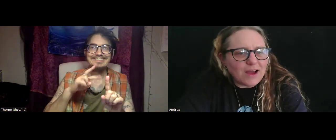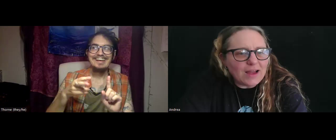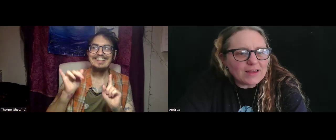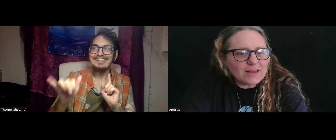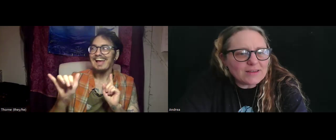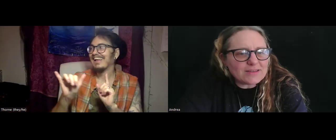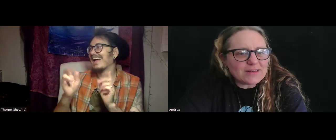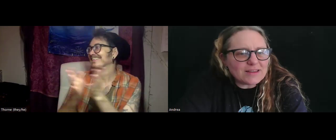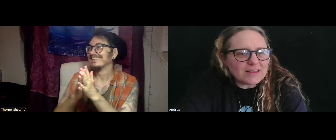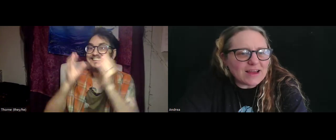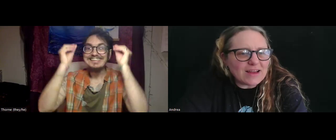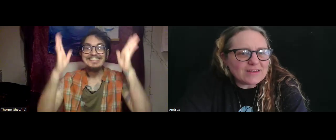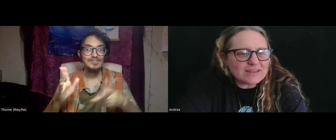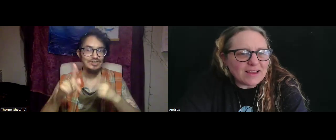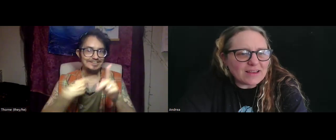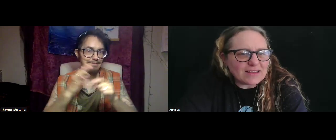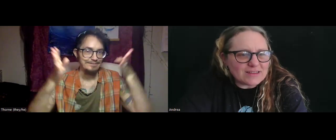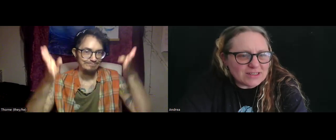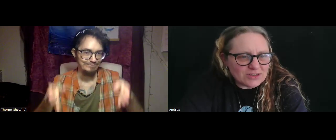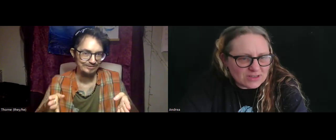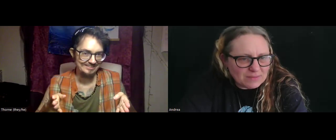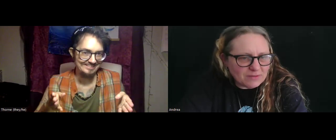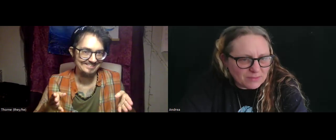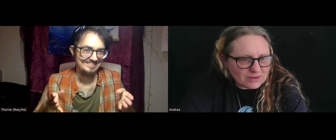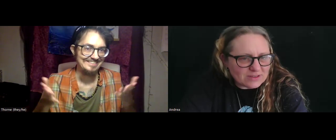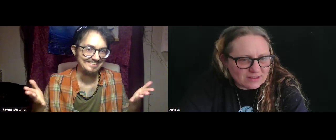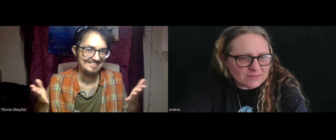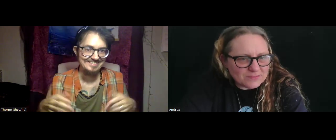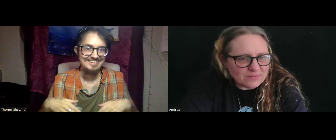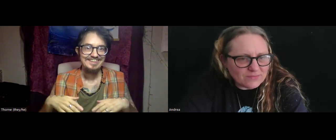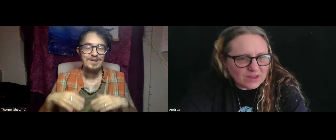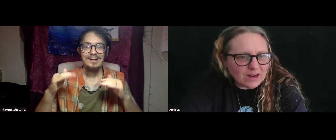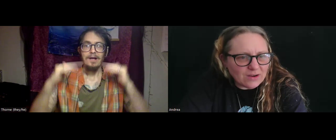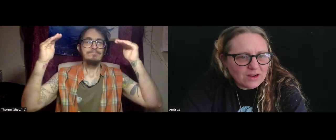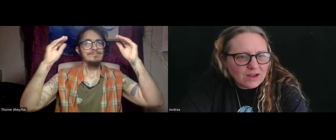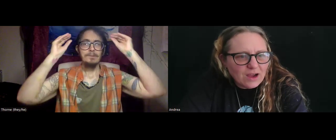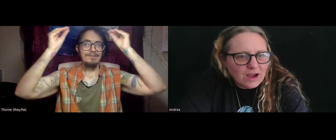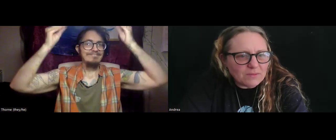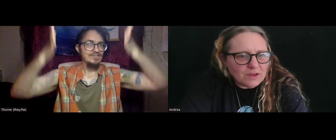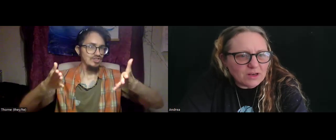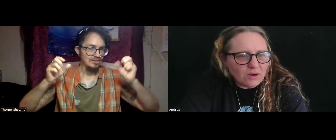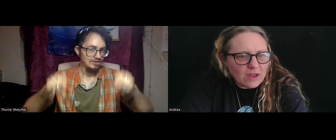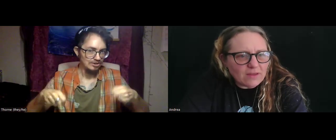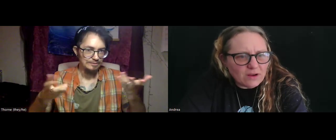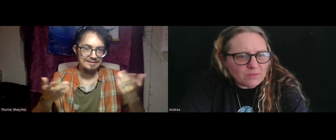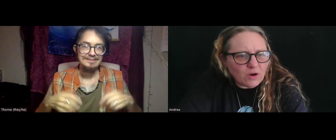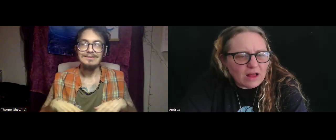I can see that that is like the teacher type of person. you know. They're more